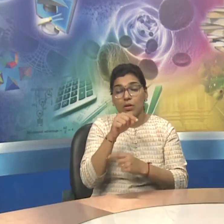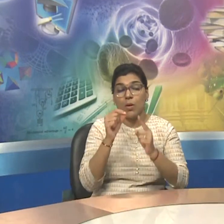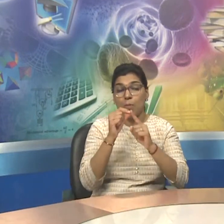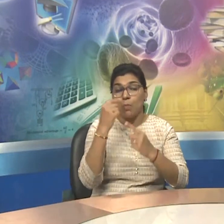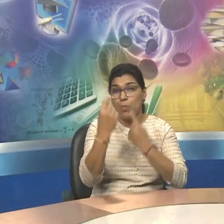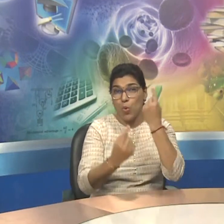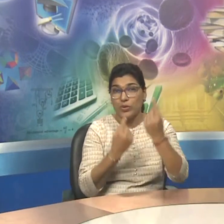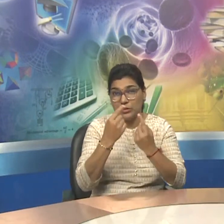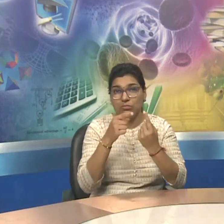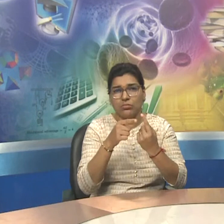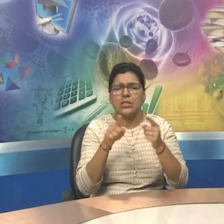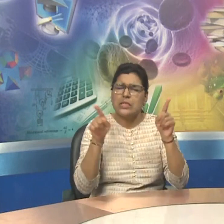Question 3rd.